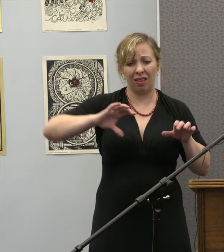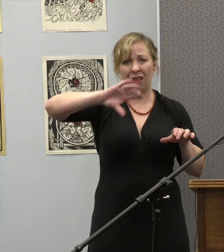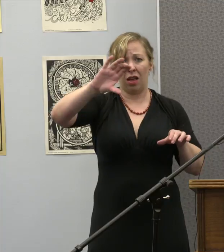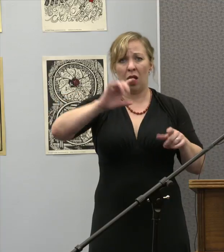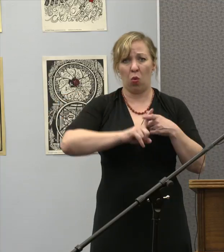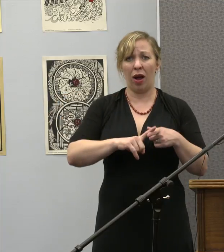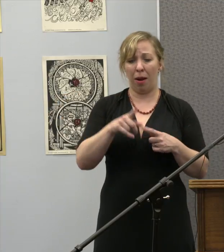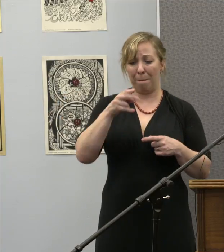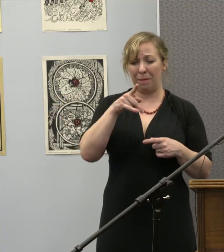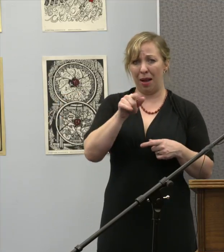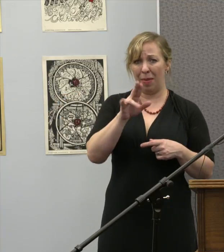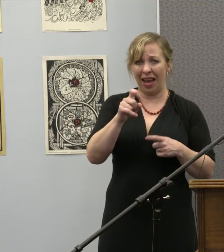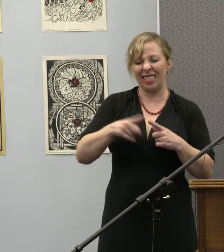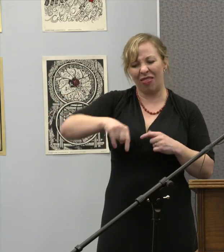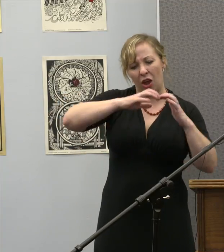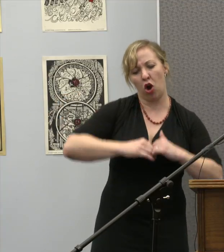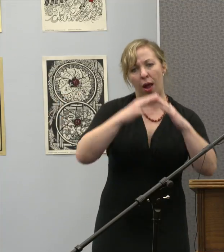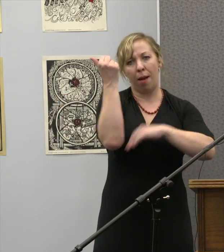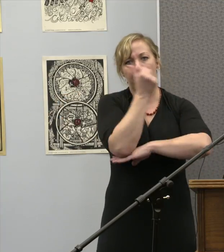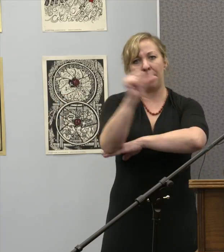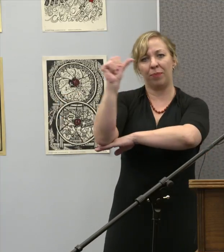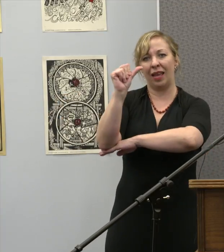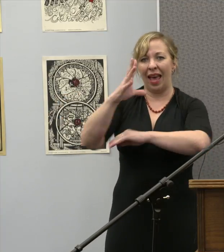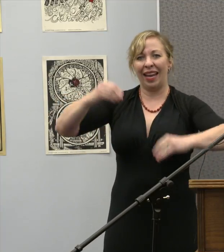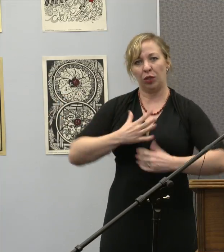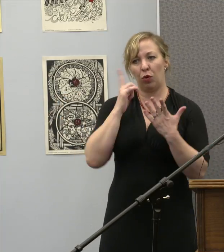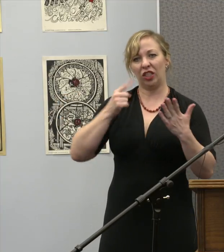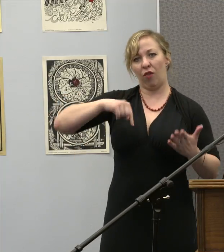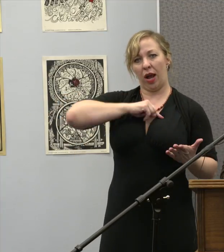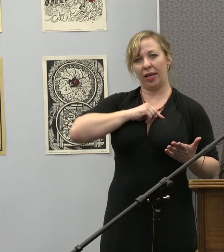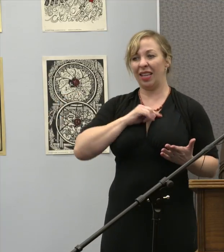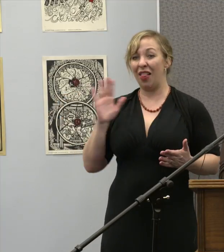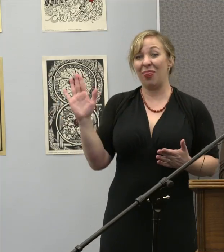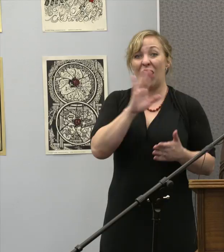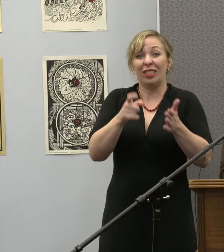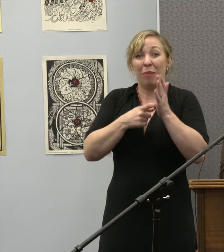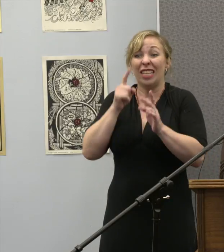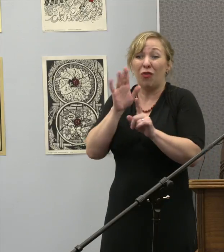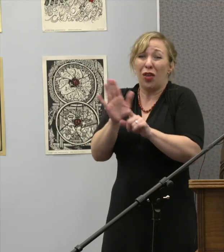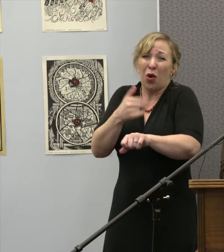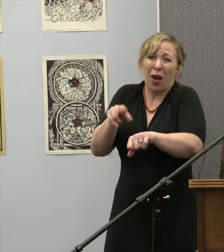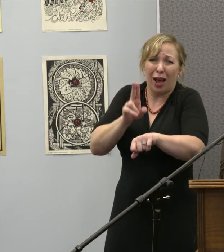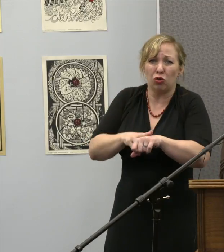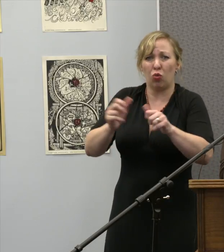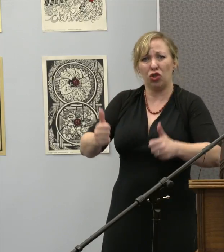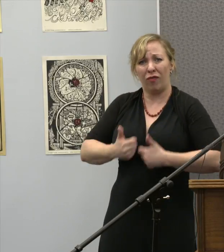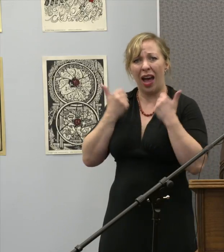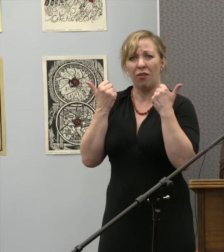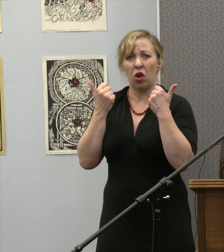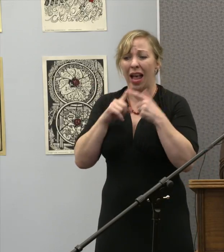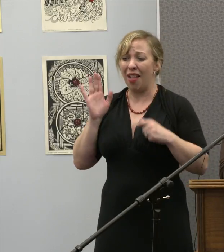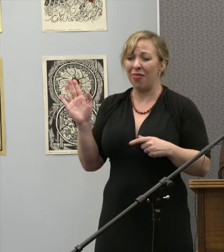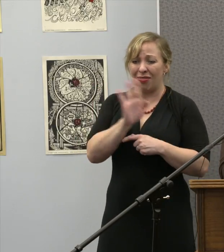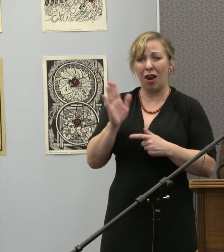also epicenters of resistance and leadership and inspiration for all of us. Their demands for their survival and for the rights of future